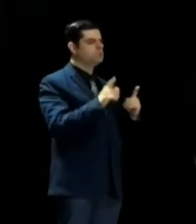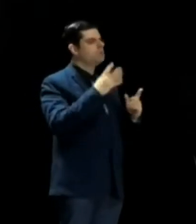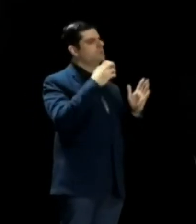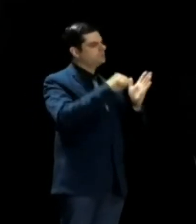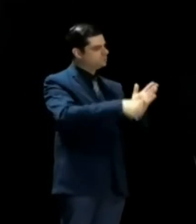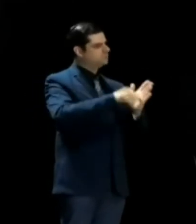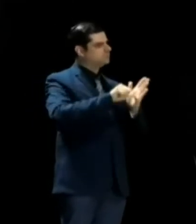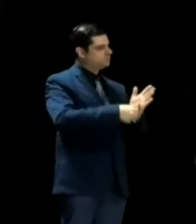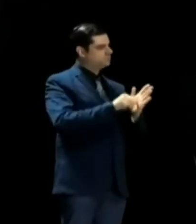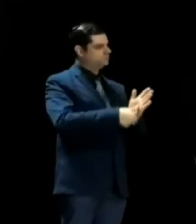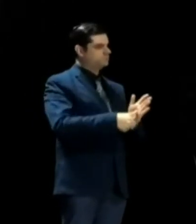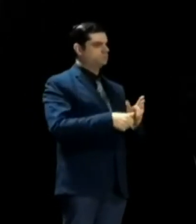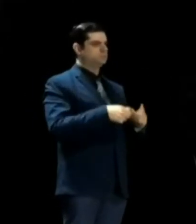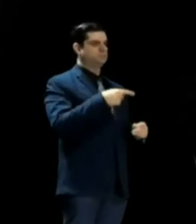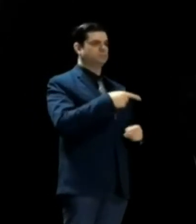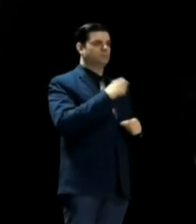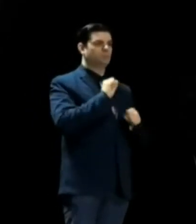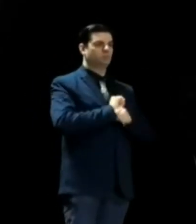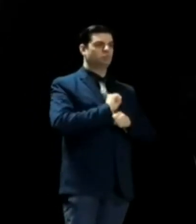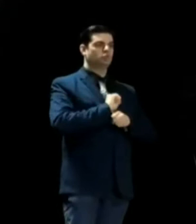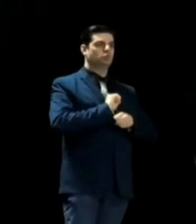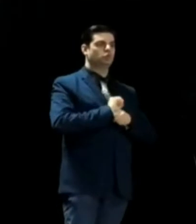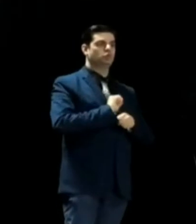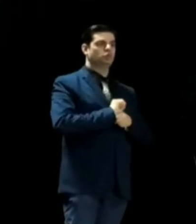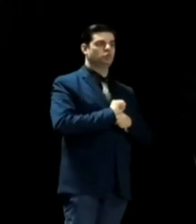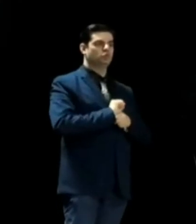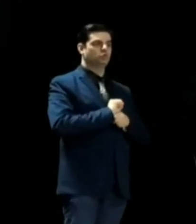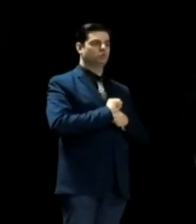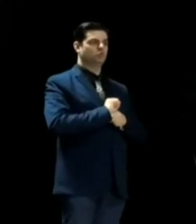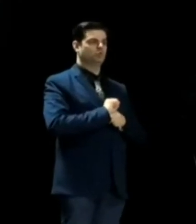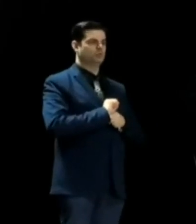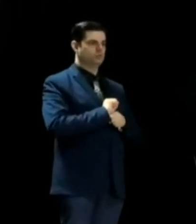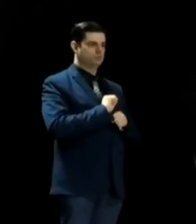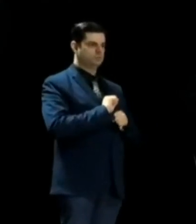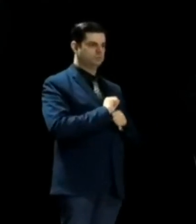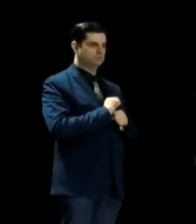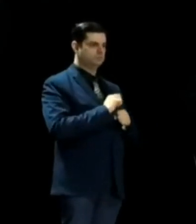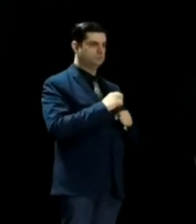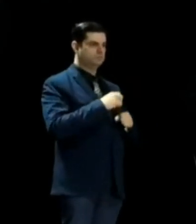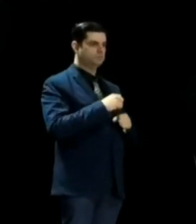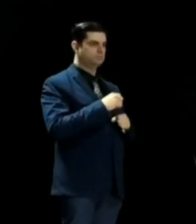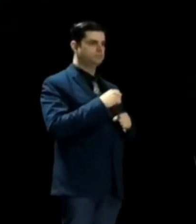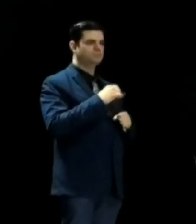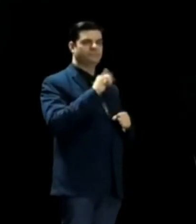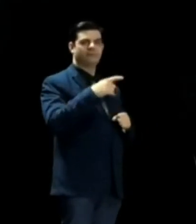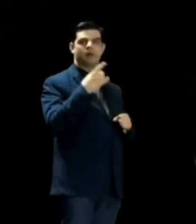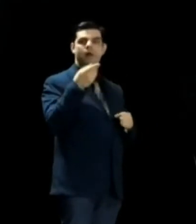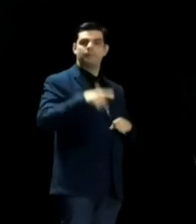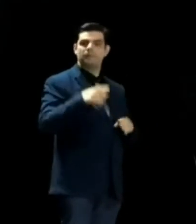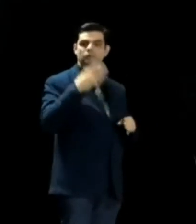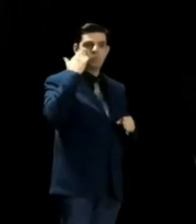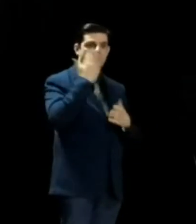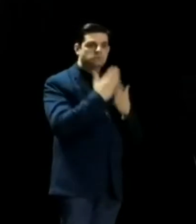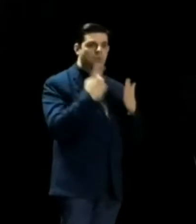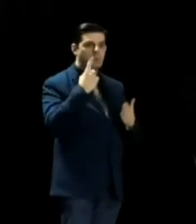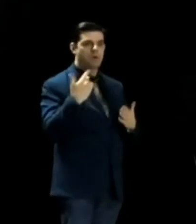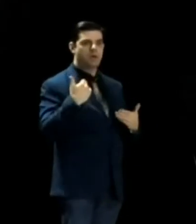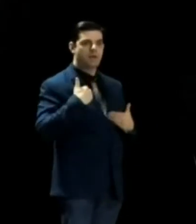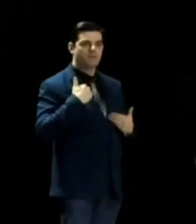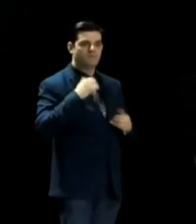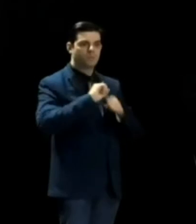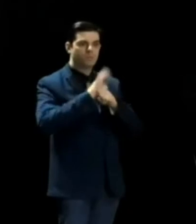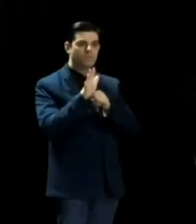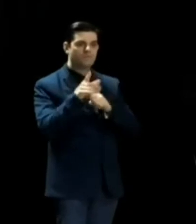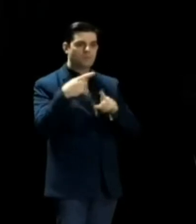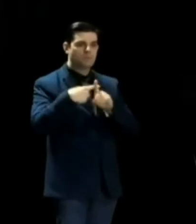were in direct contact. Take my building and county government, for example. We've had people, employees